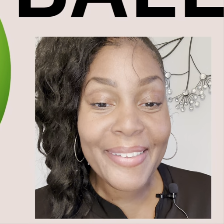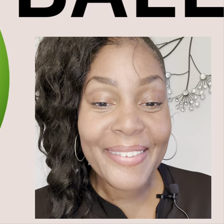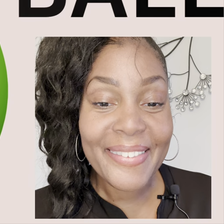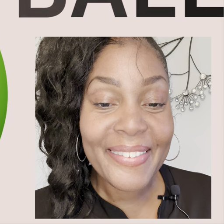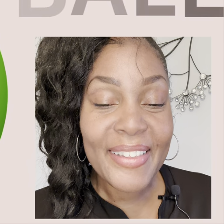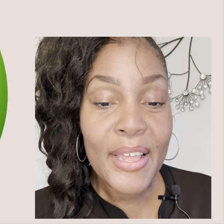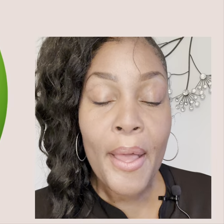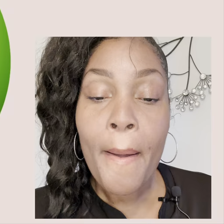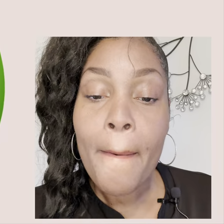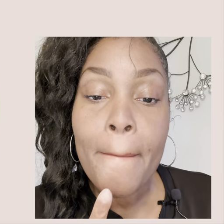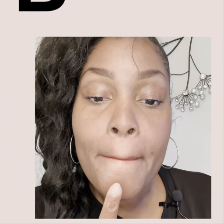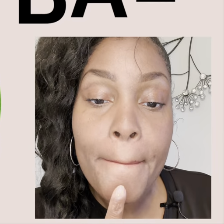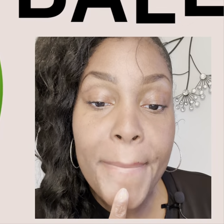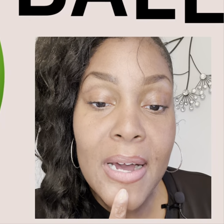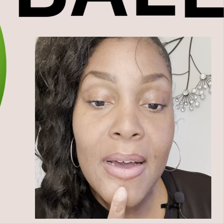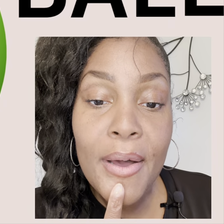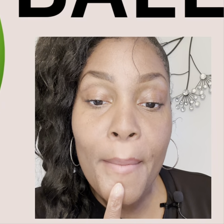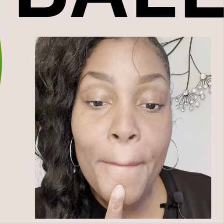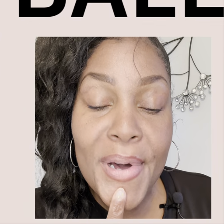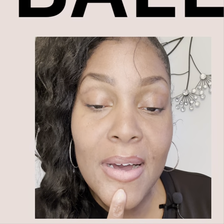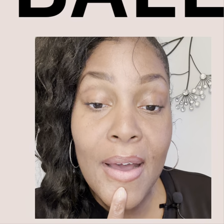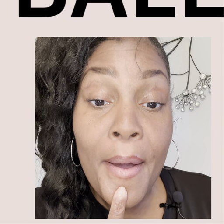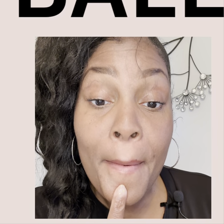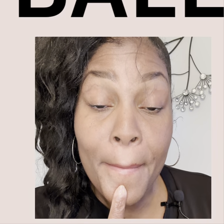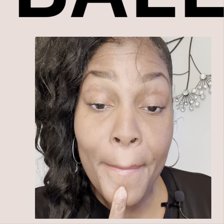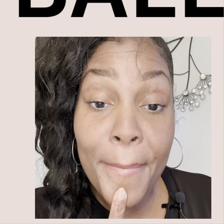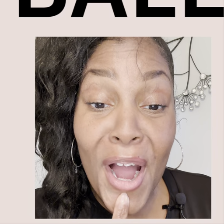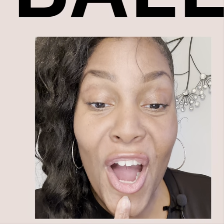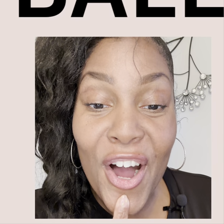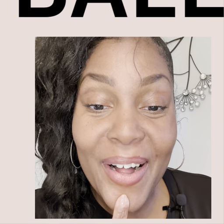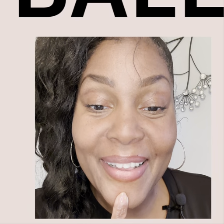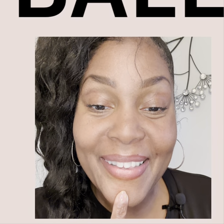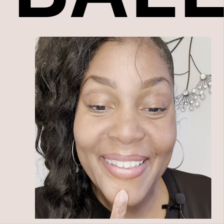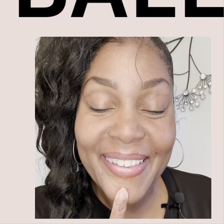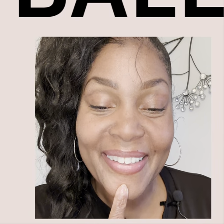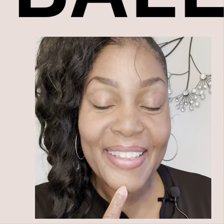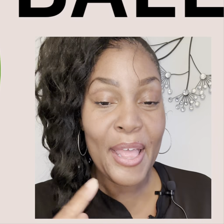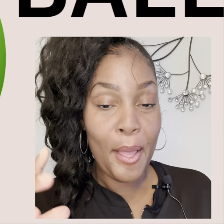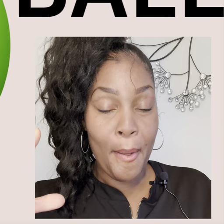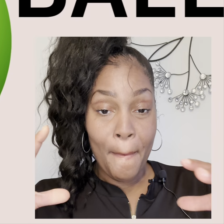ball, b, b, ball,